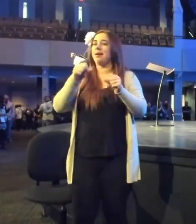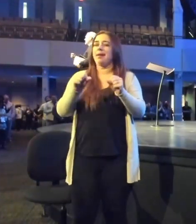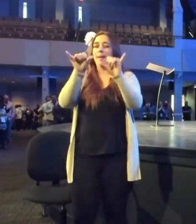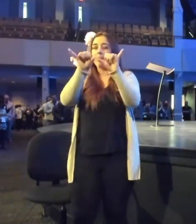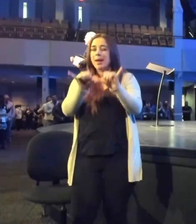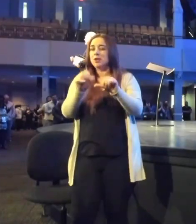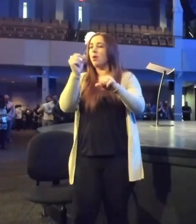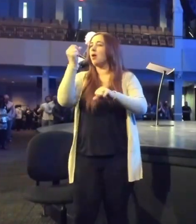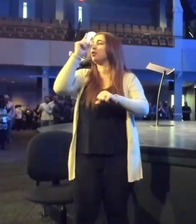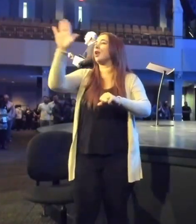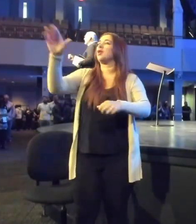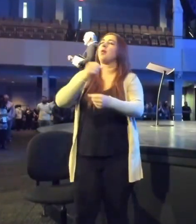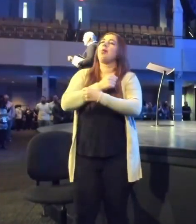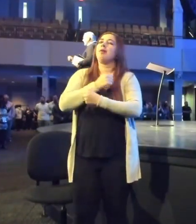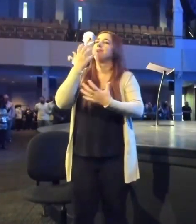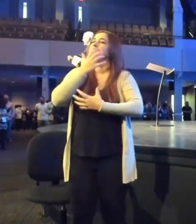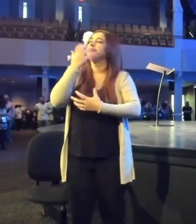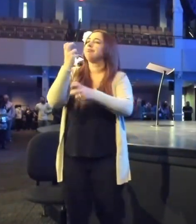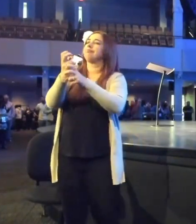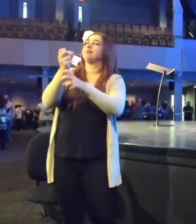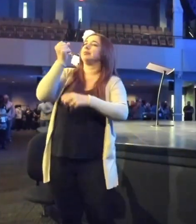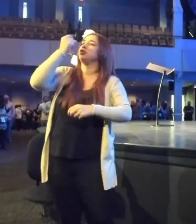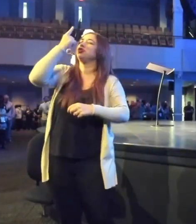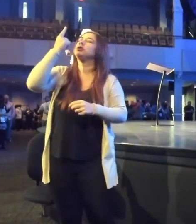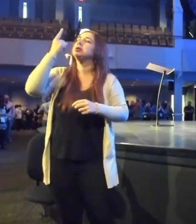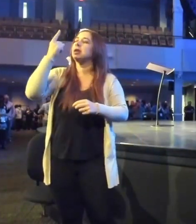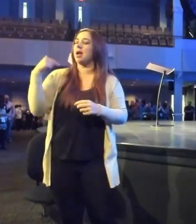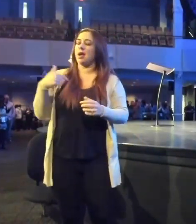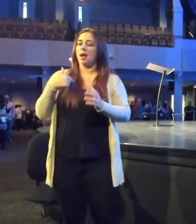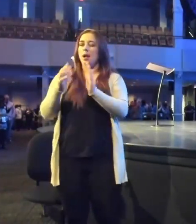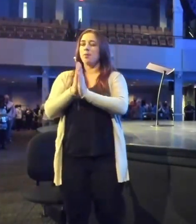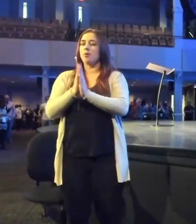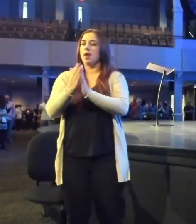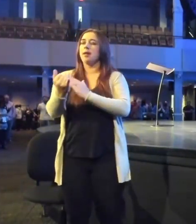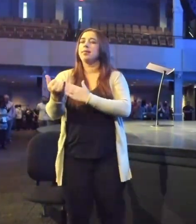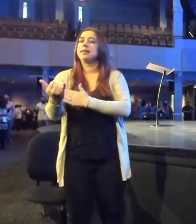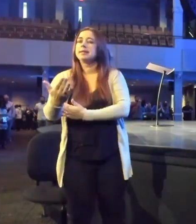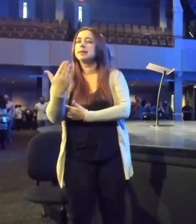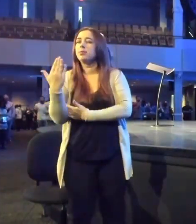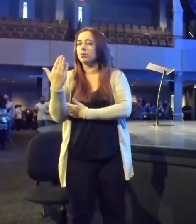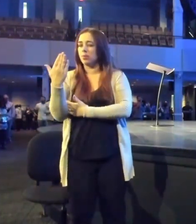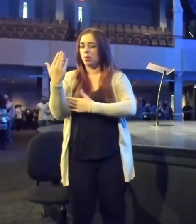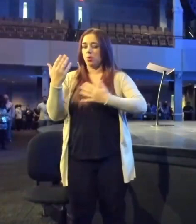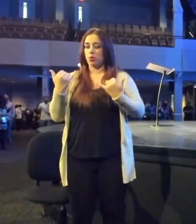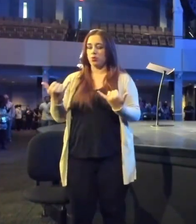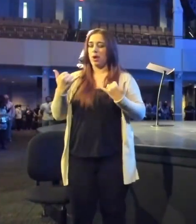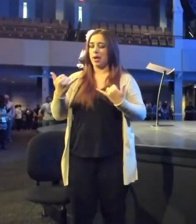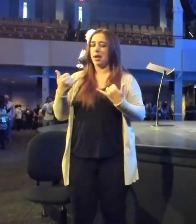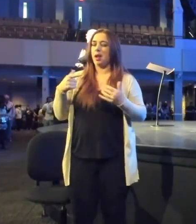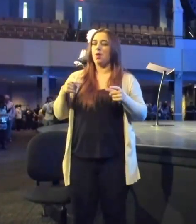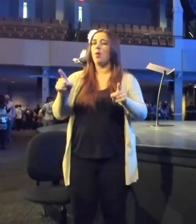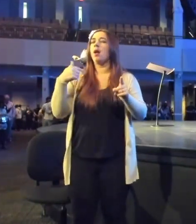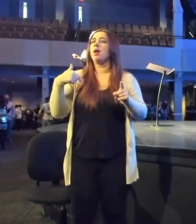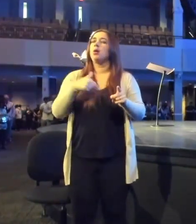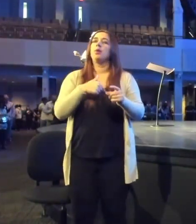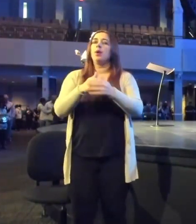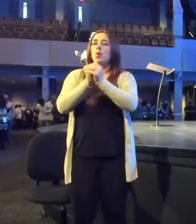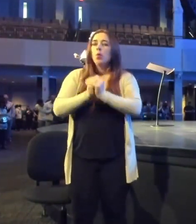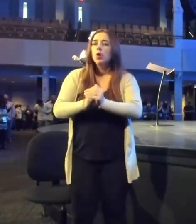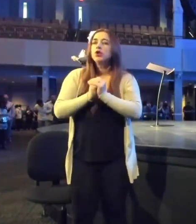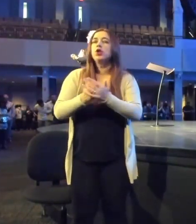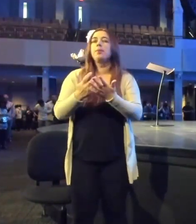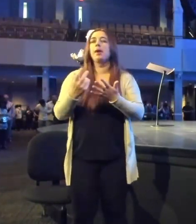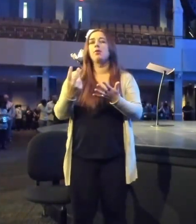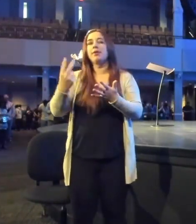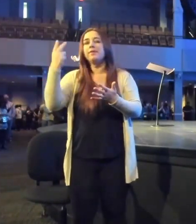or understand. It's unfathomable. And I pray that this morning, in the midst of this time of worship, this time of reflection, this